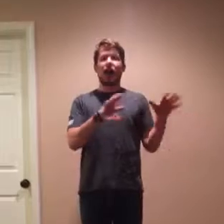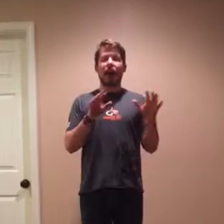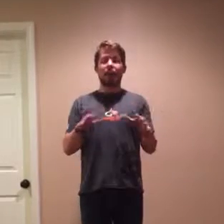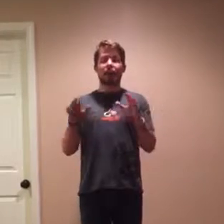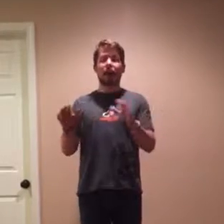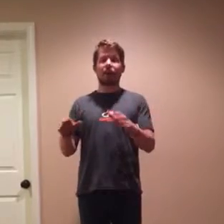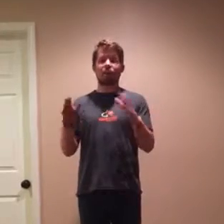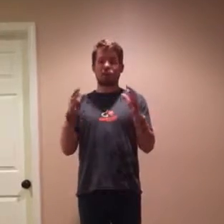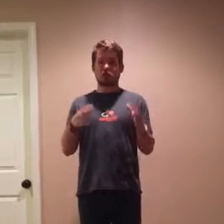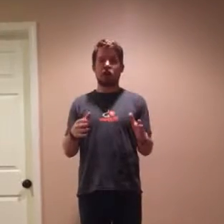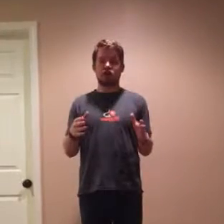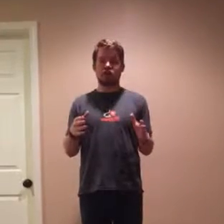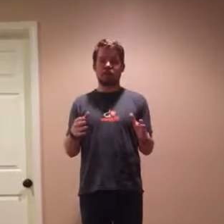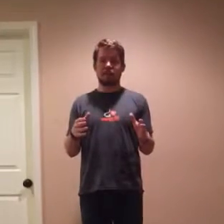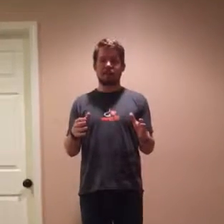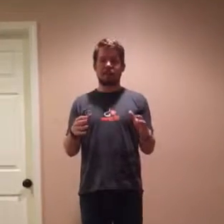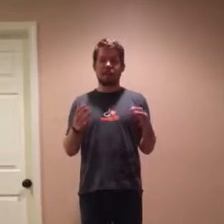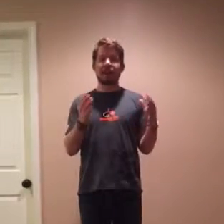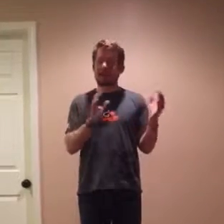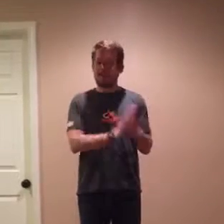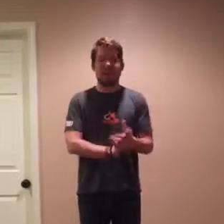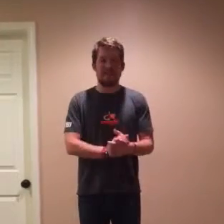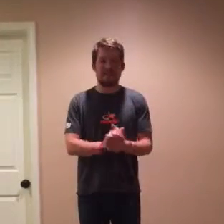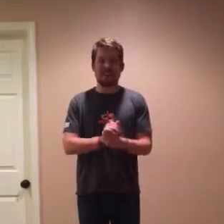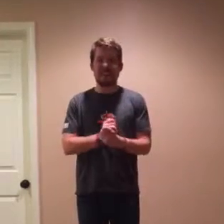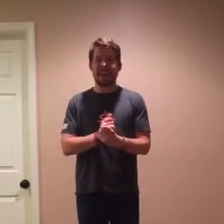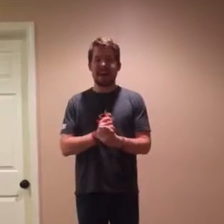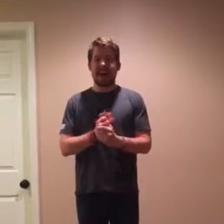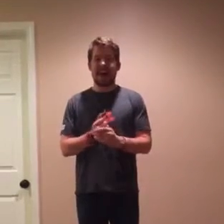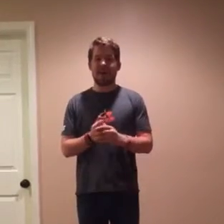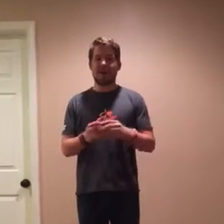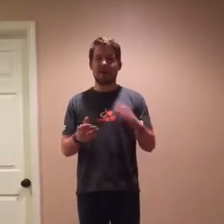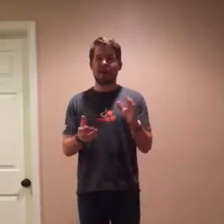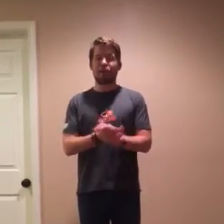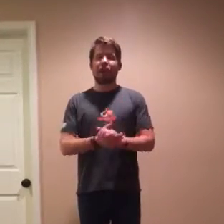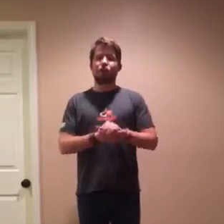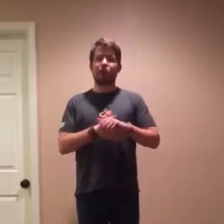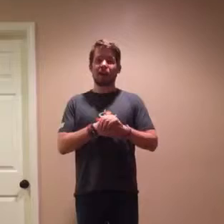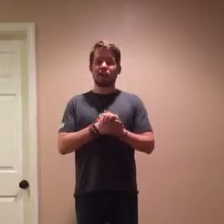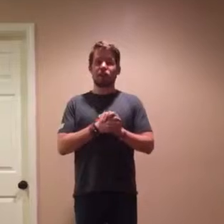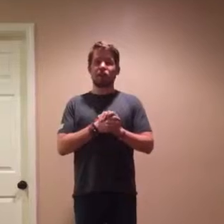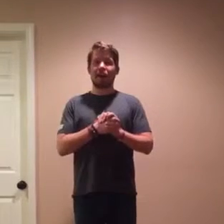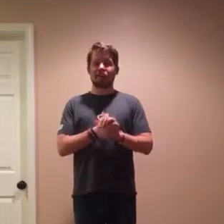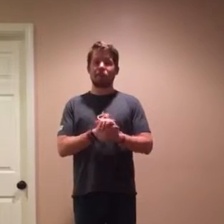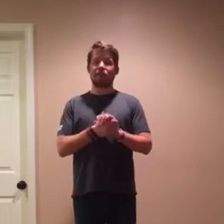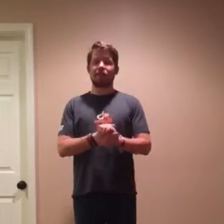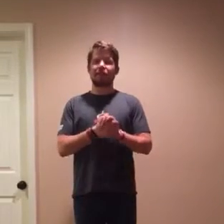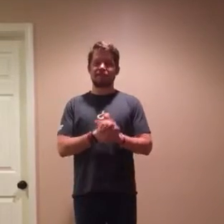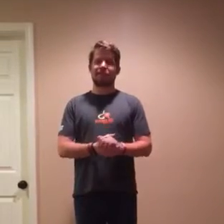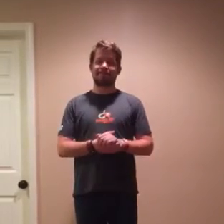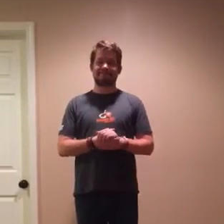outside of the church. Thank you for everything, and be blessed. Praying to you guys through this decision. decision. decision. Let's